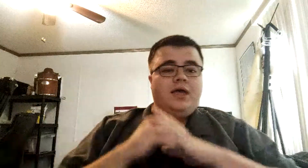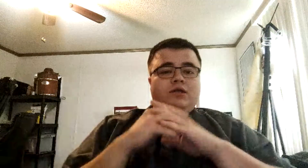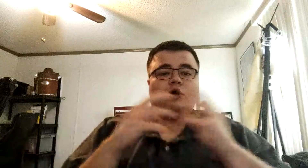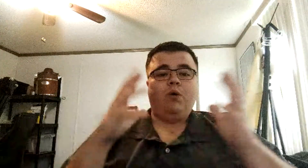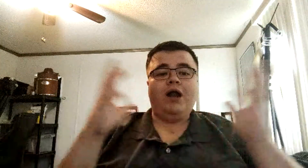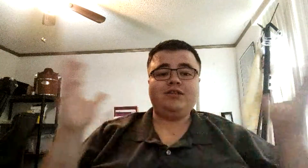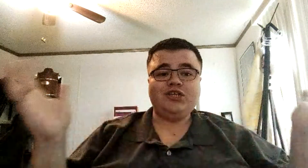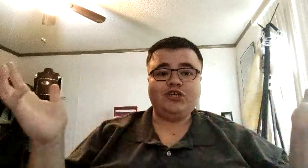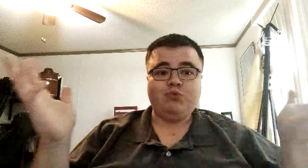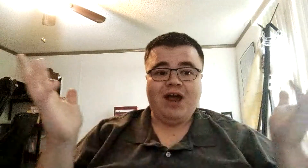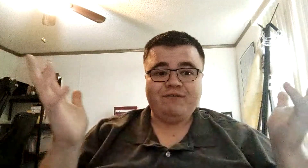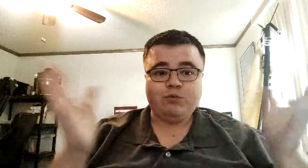So while he was traveling,